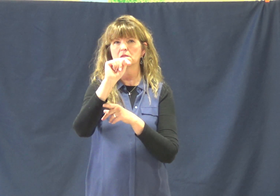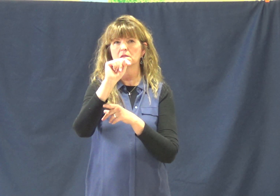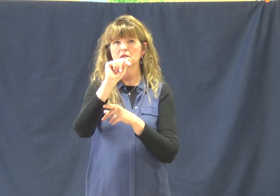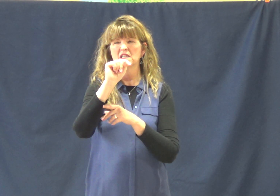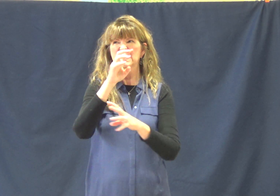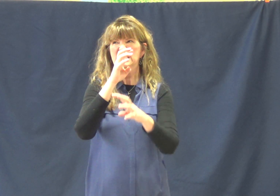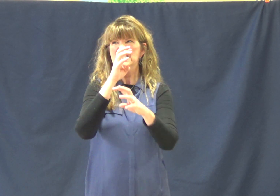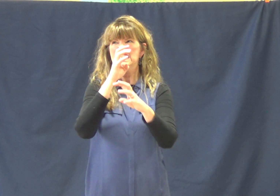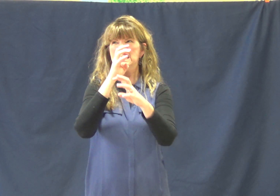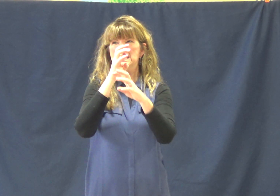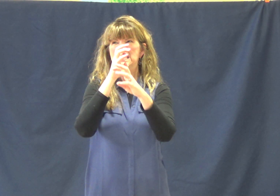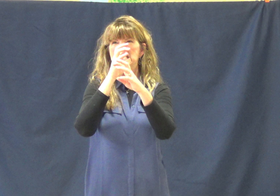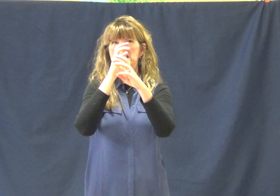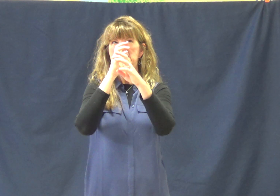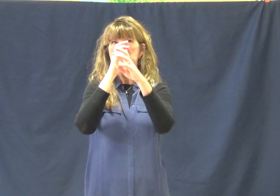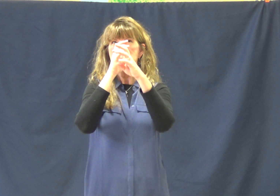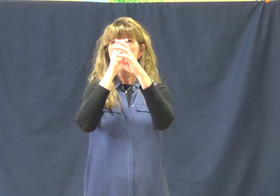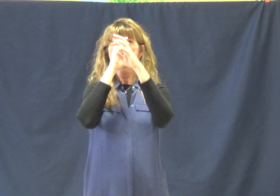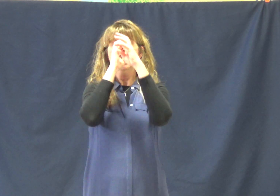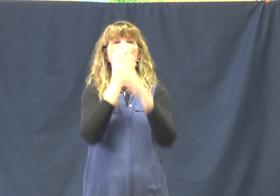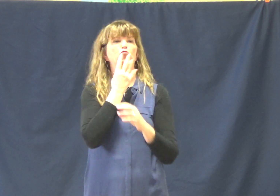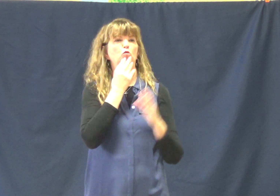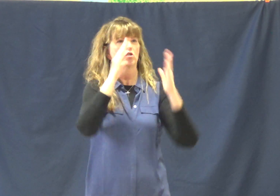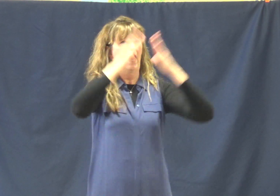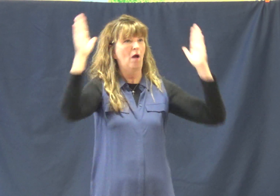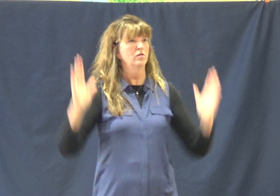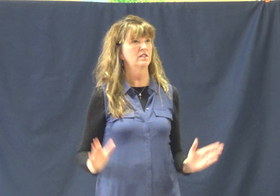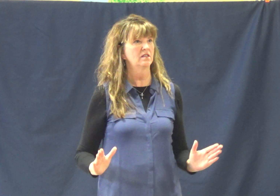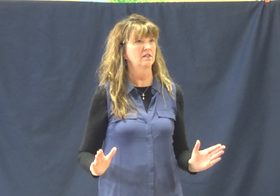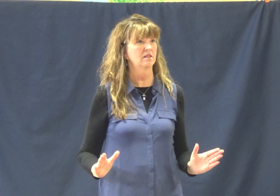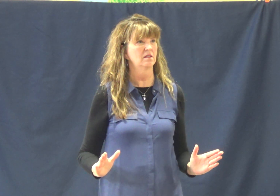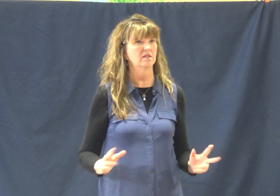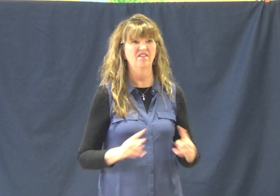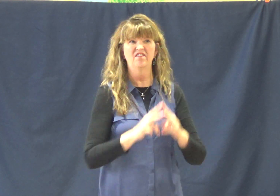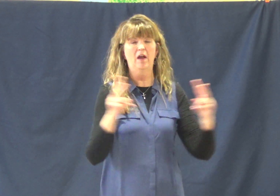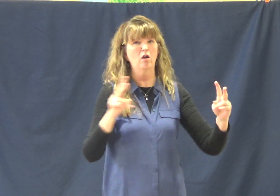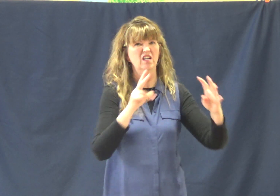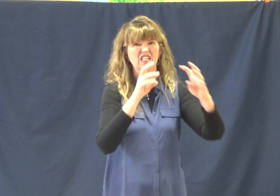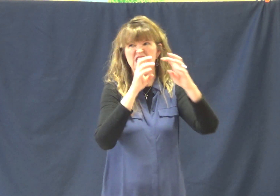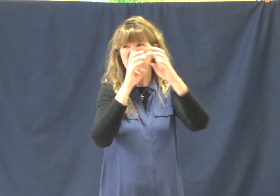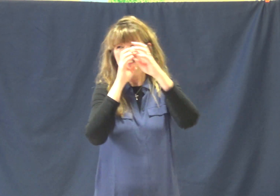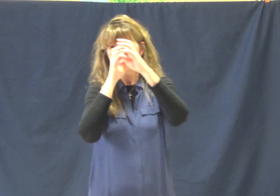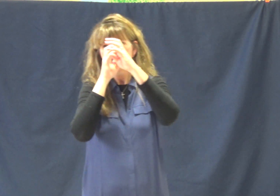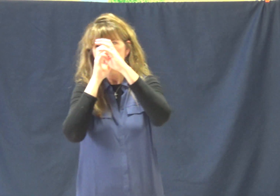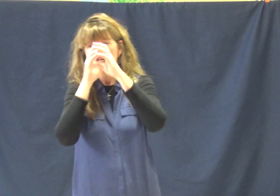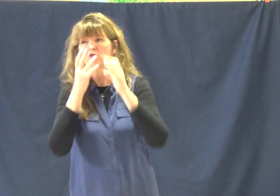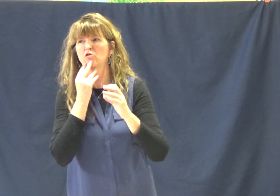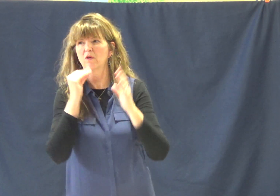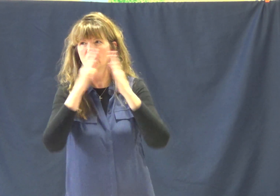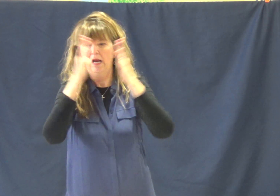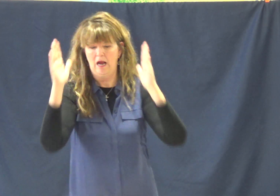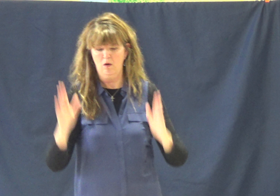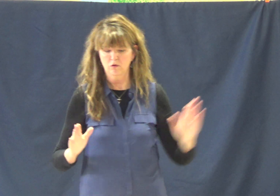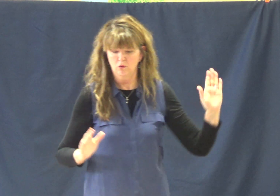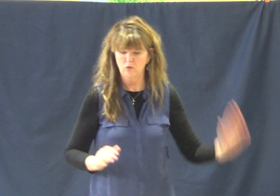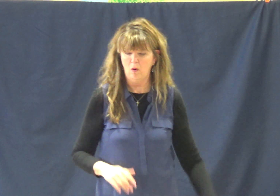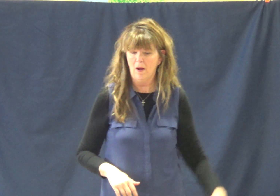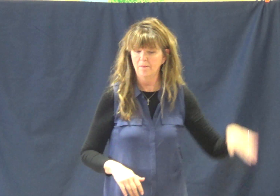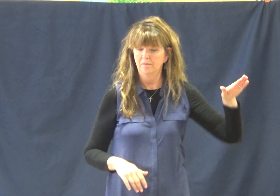He grew up in what would be called a fundamentalist Jewish household, which was very strict household.